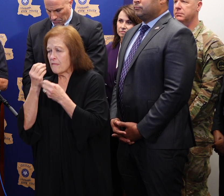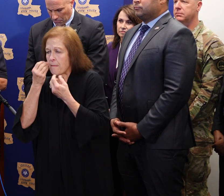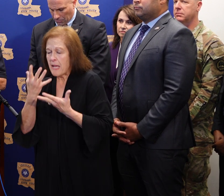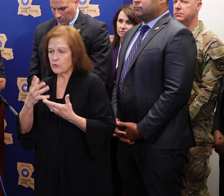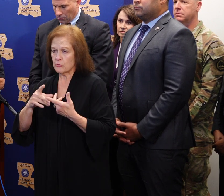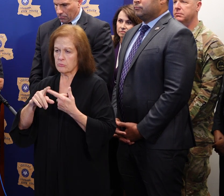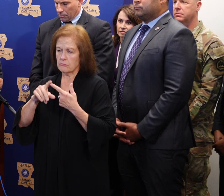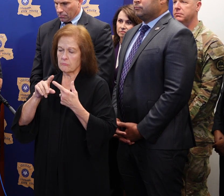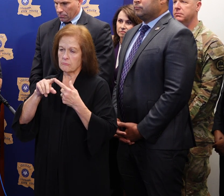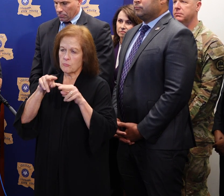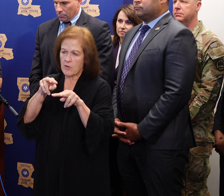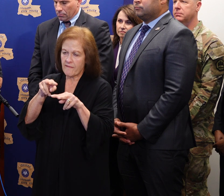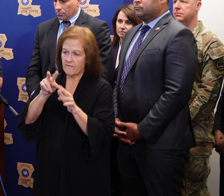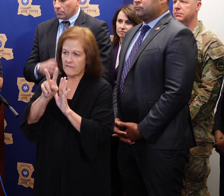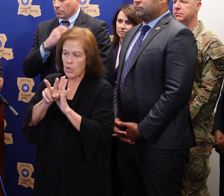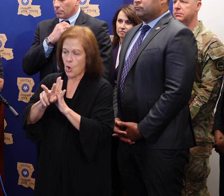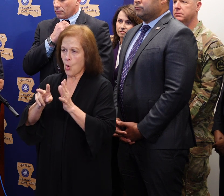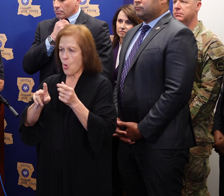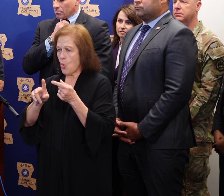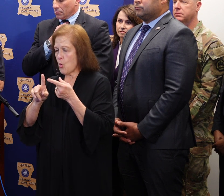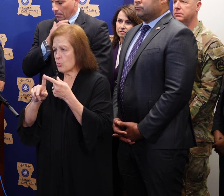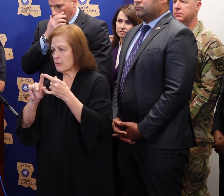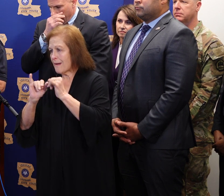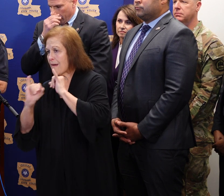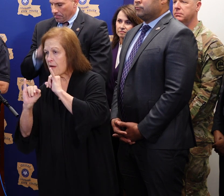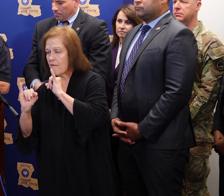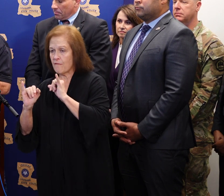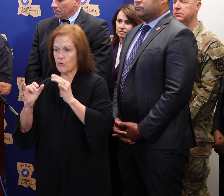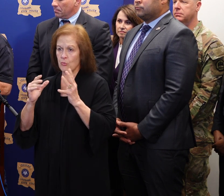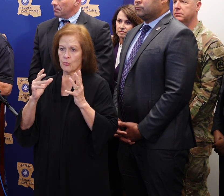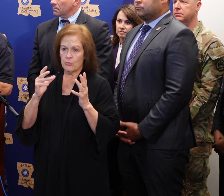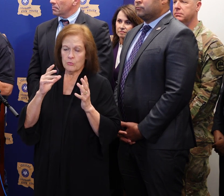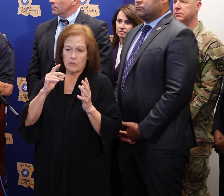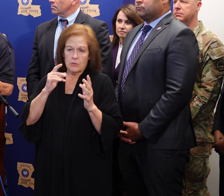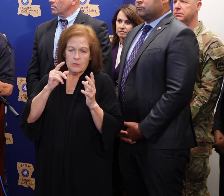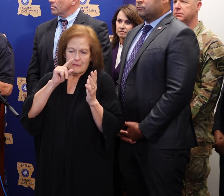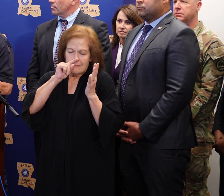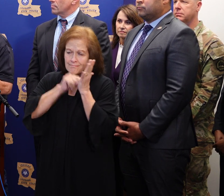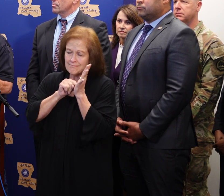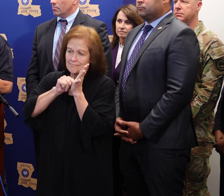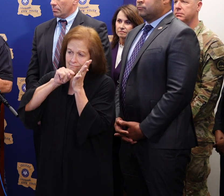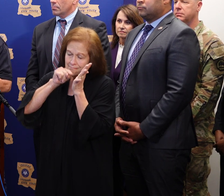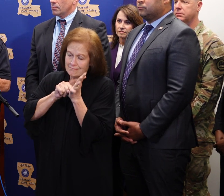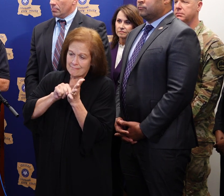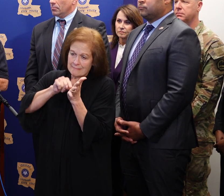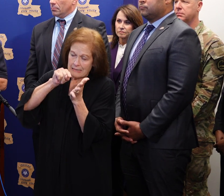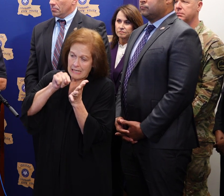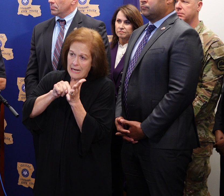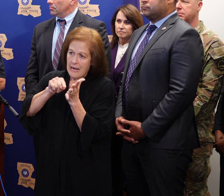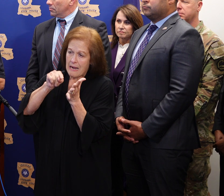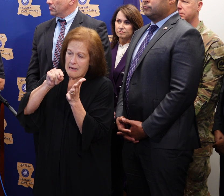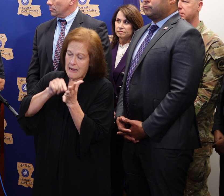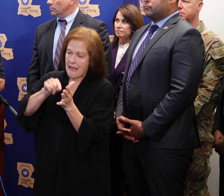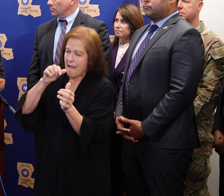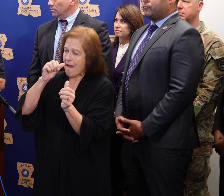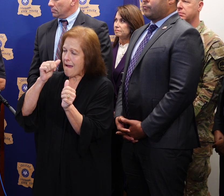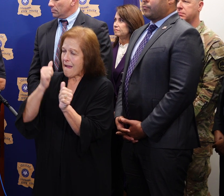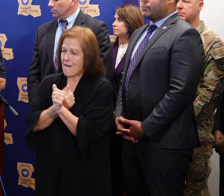of surveillances, interviews, tracking down every possible